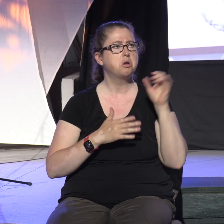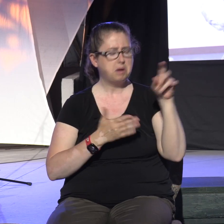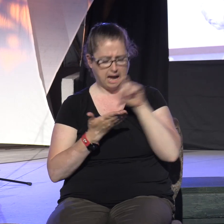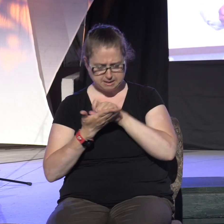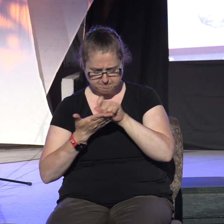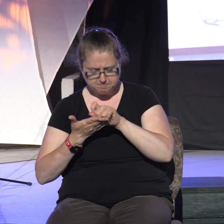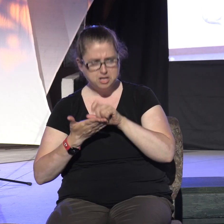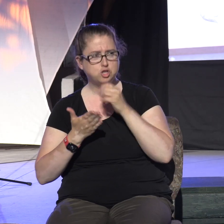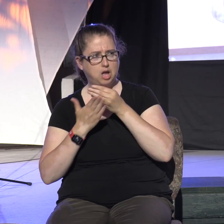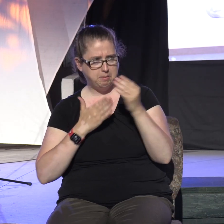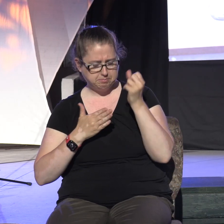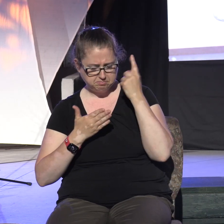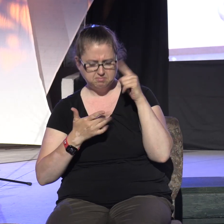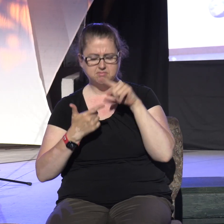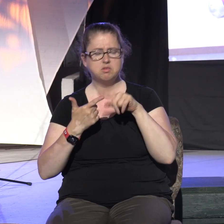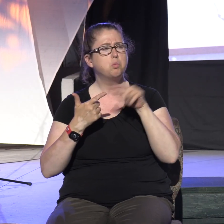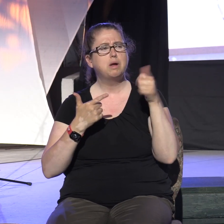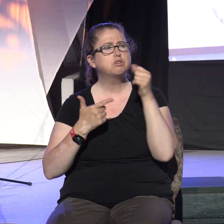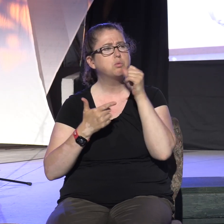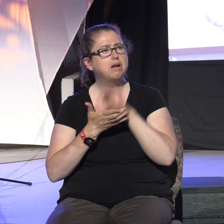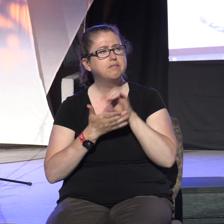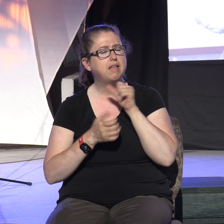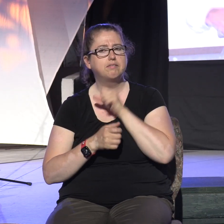was just passionate about,